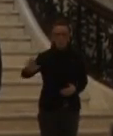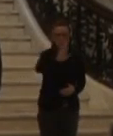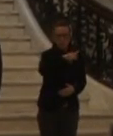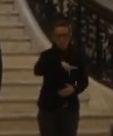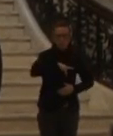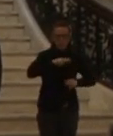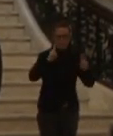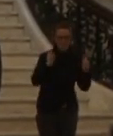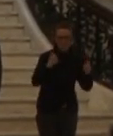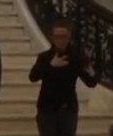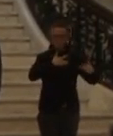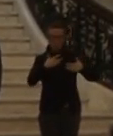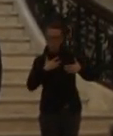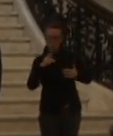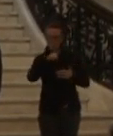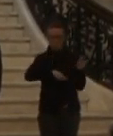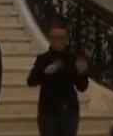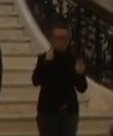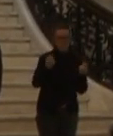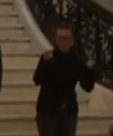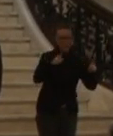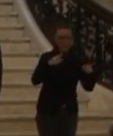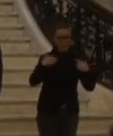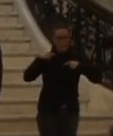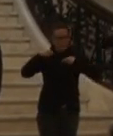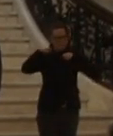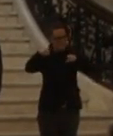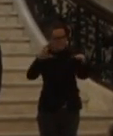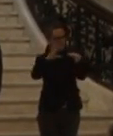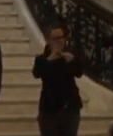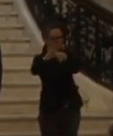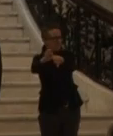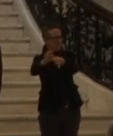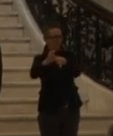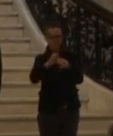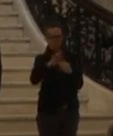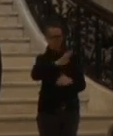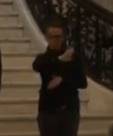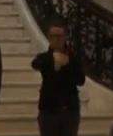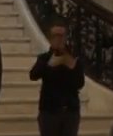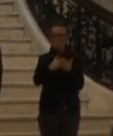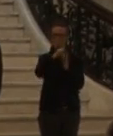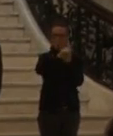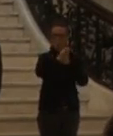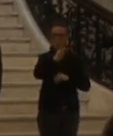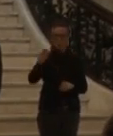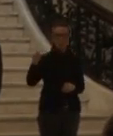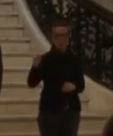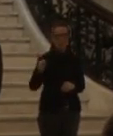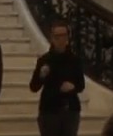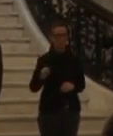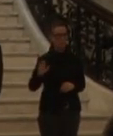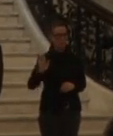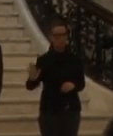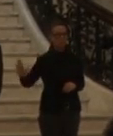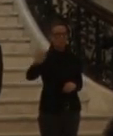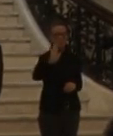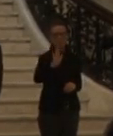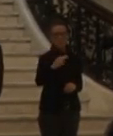your concerns are, what you would like to see happen, just across the Commonwealth. So your voices